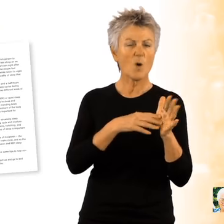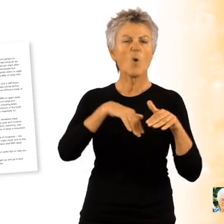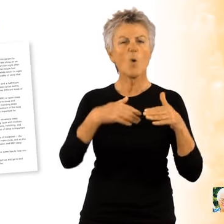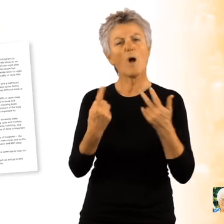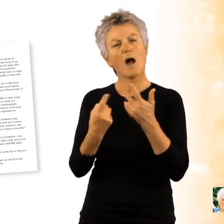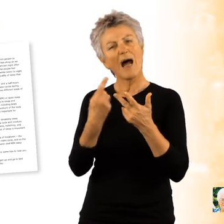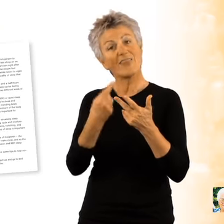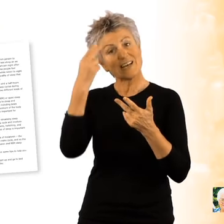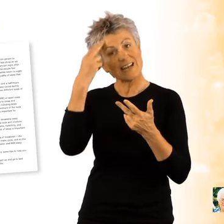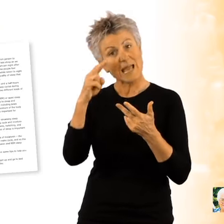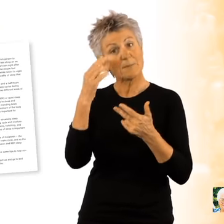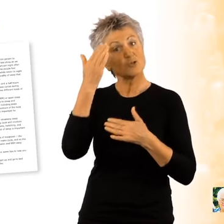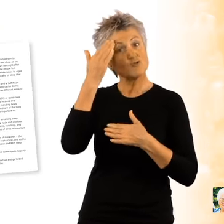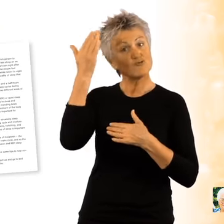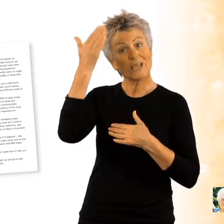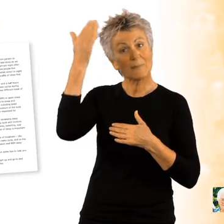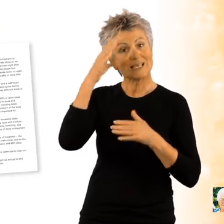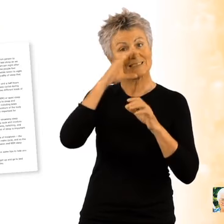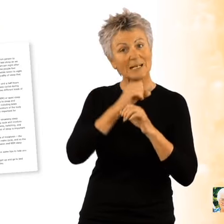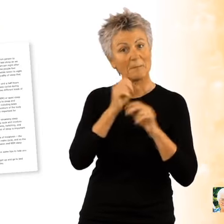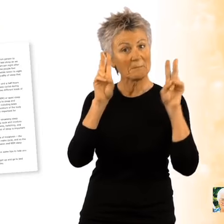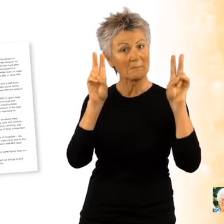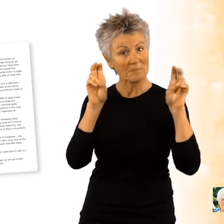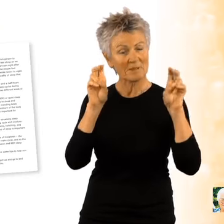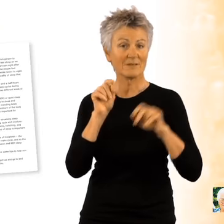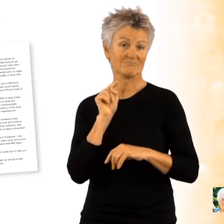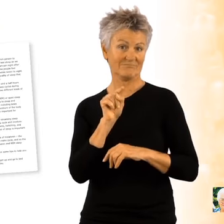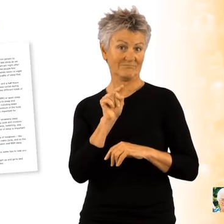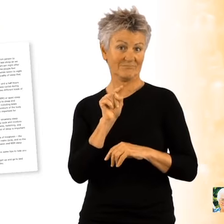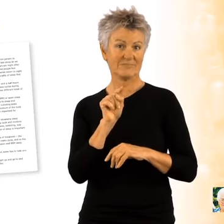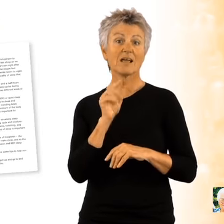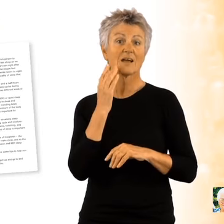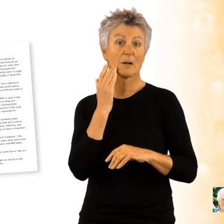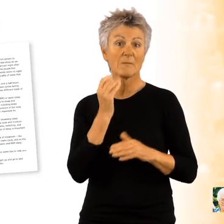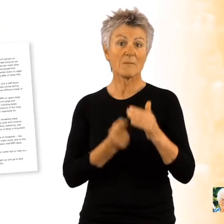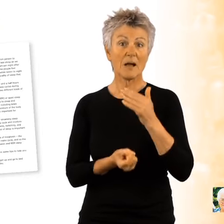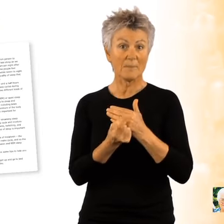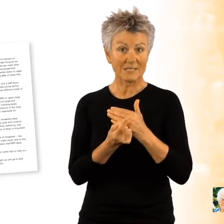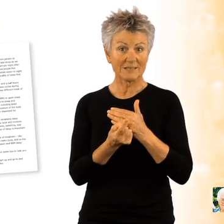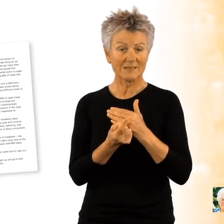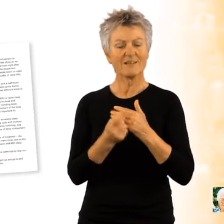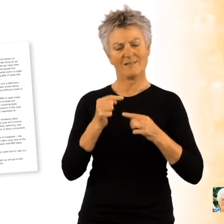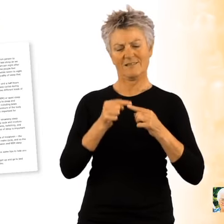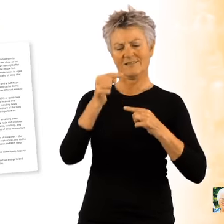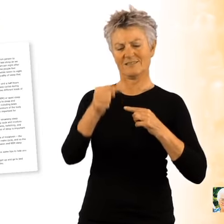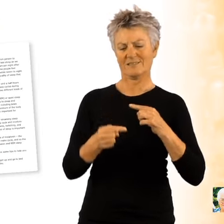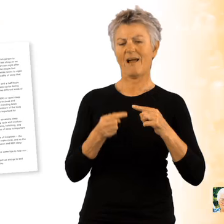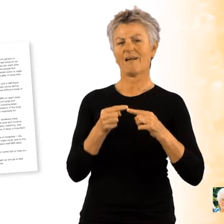dreaming sleep, comes at the end of each sleep cycle and involves a lot of brain activity with